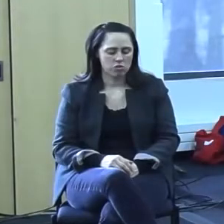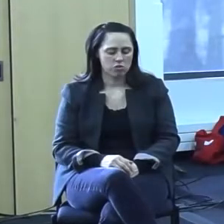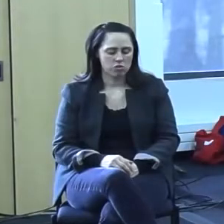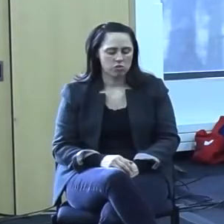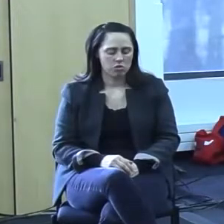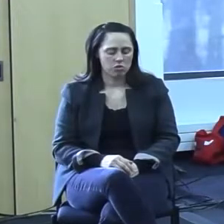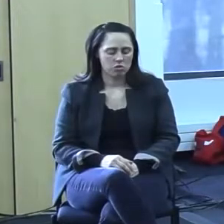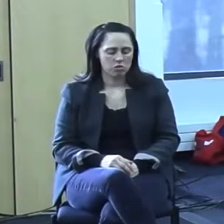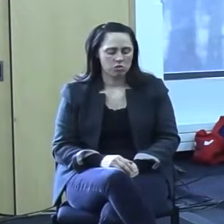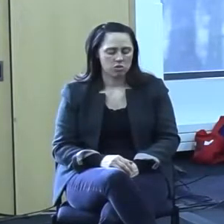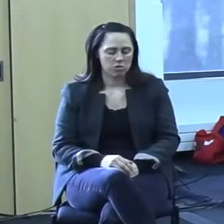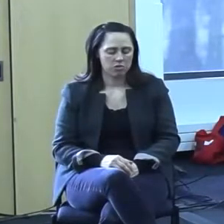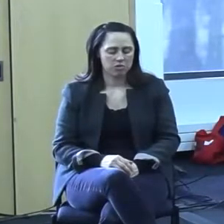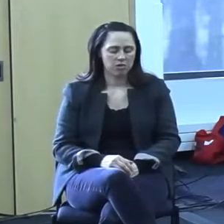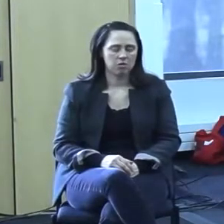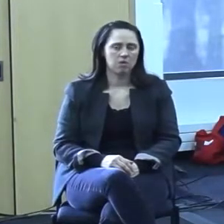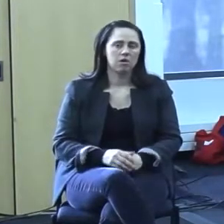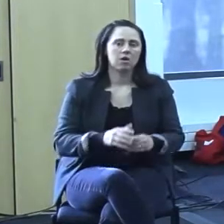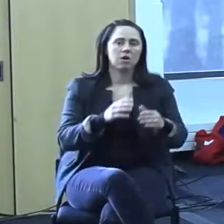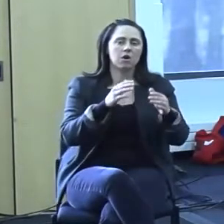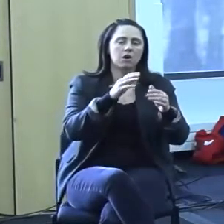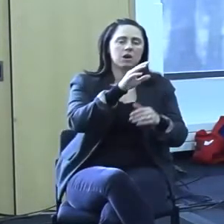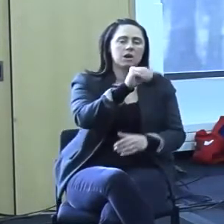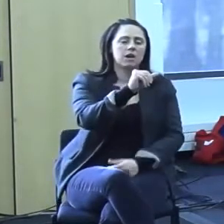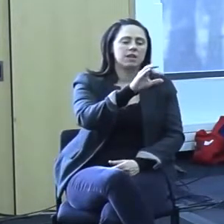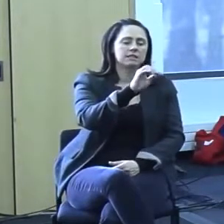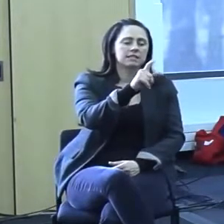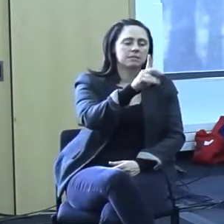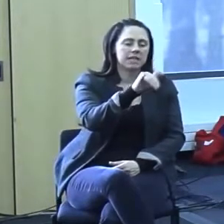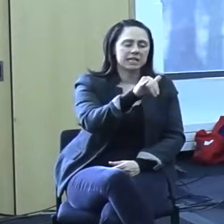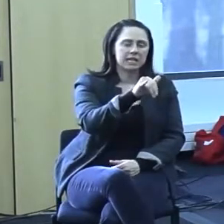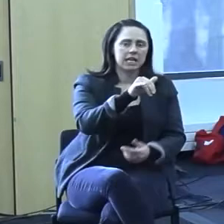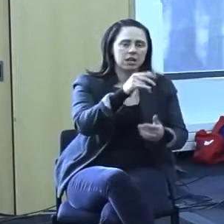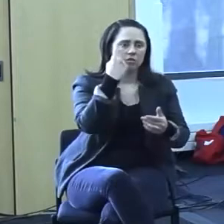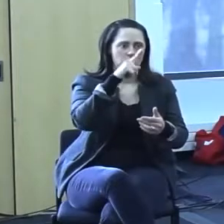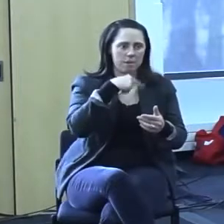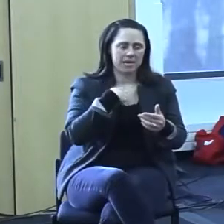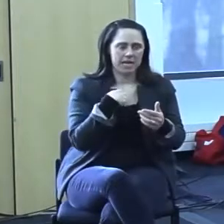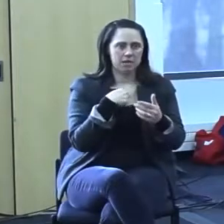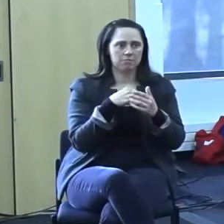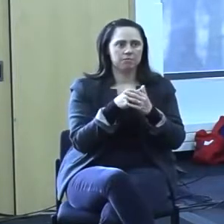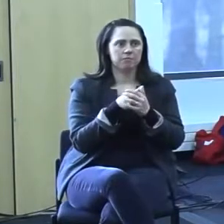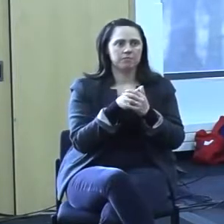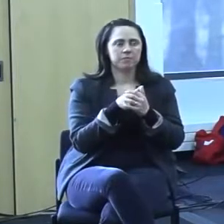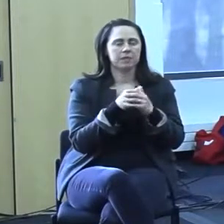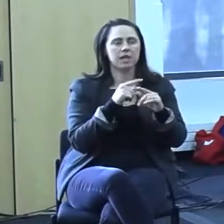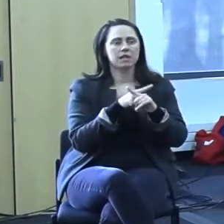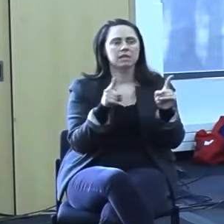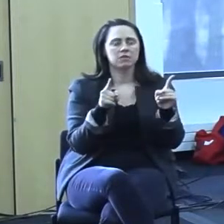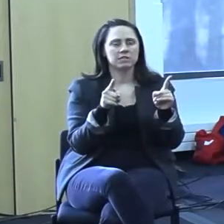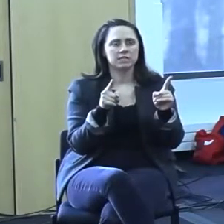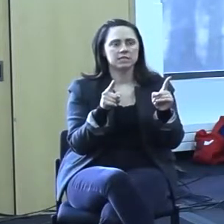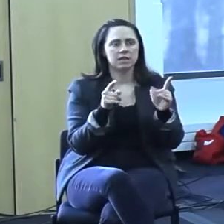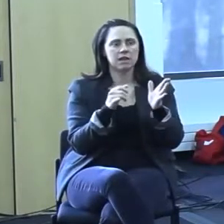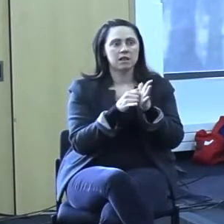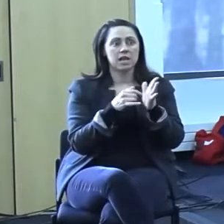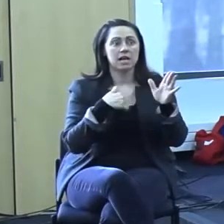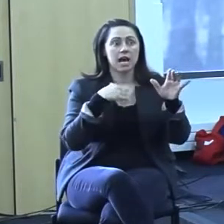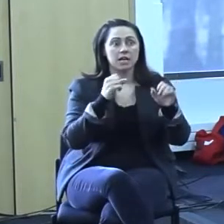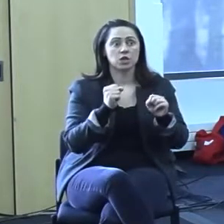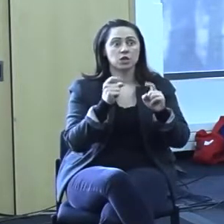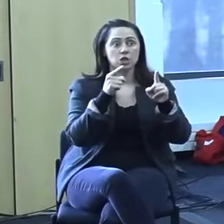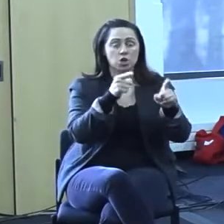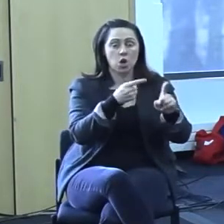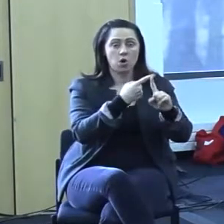Well, accessibility for me, the difference is that I could